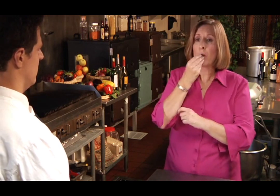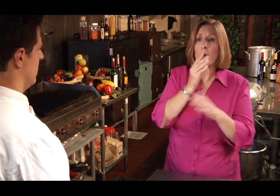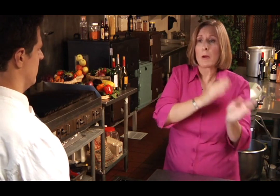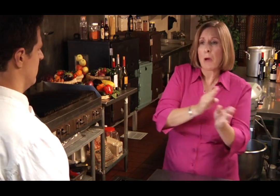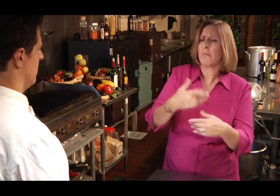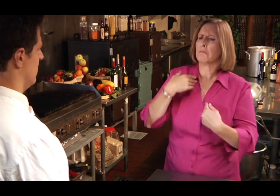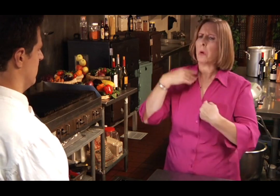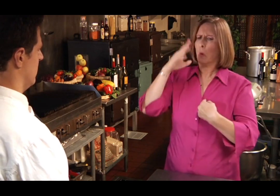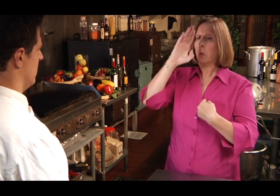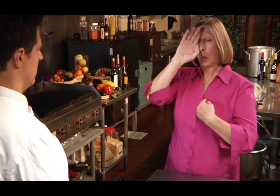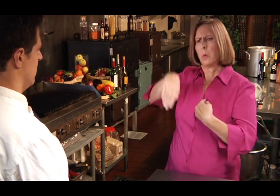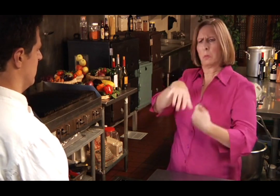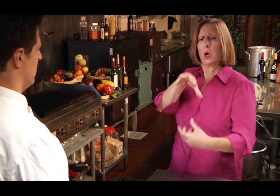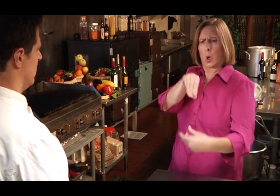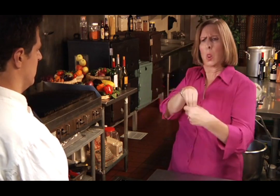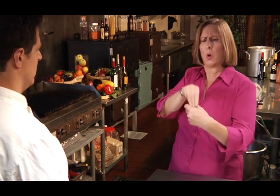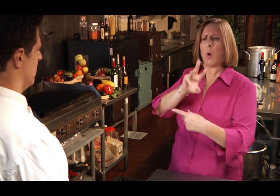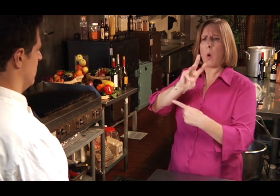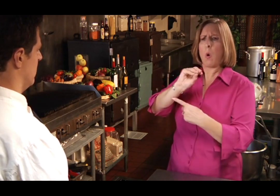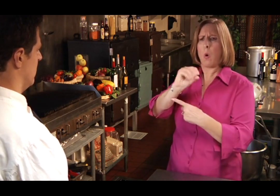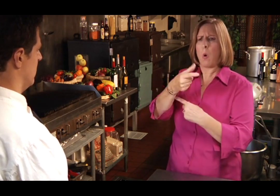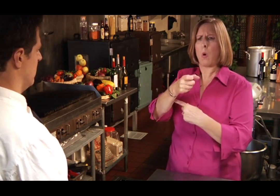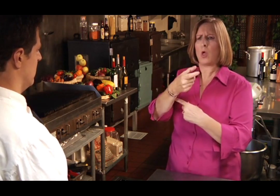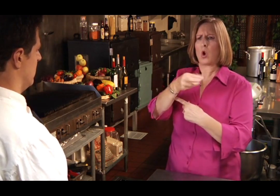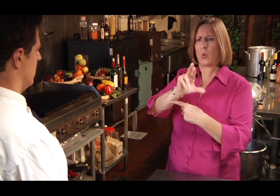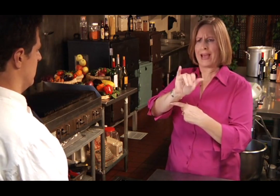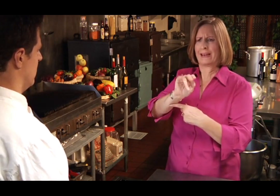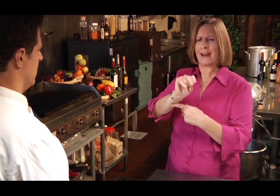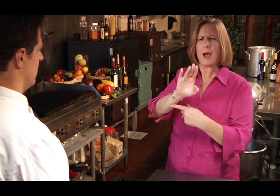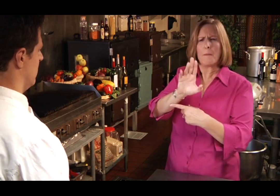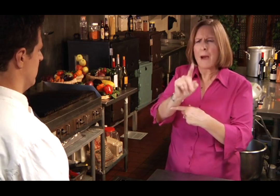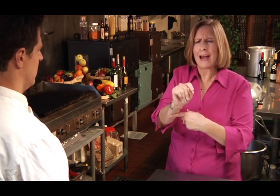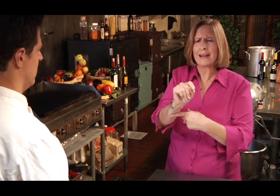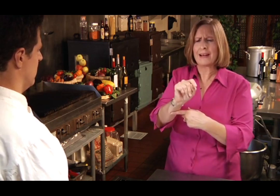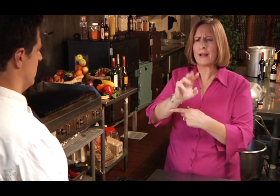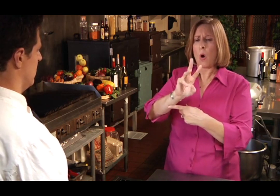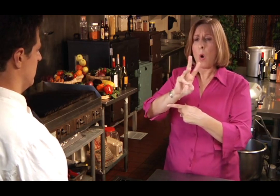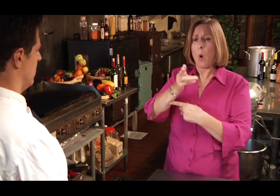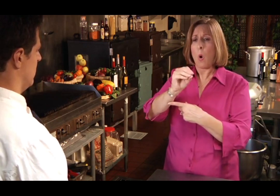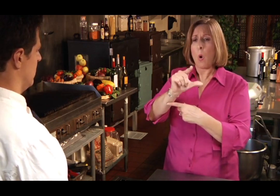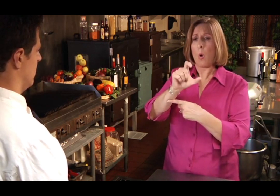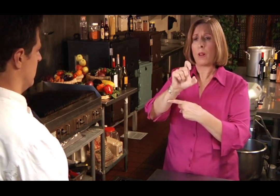I know I should include whole grains in the meals I prepare, but what exactly are whole grains?